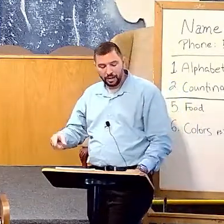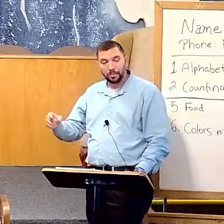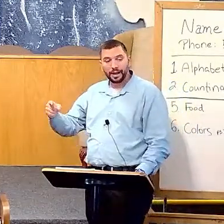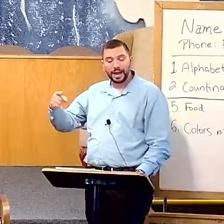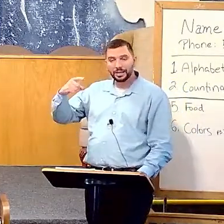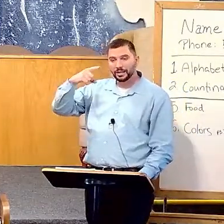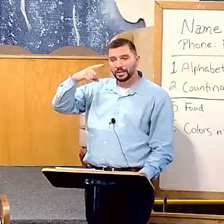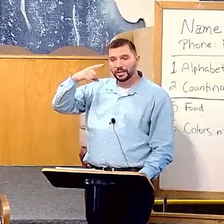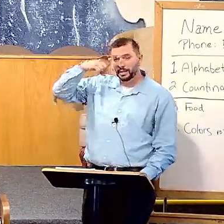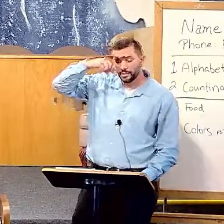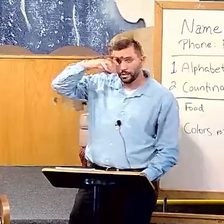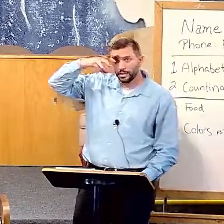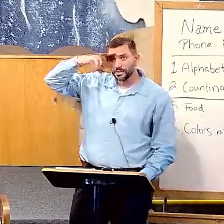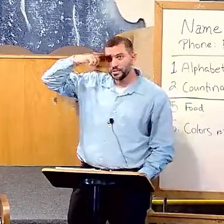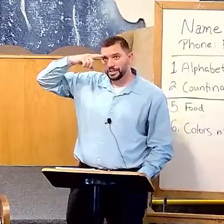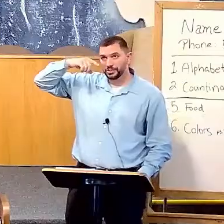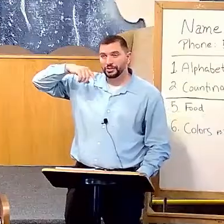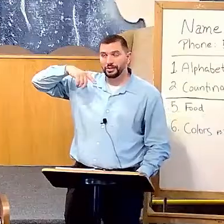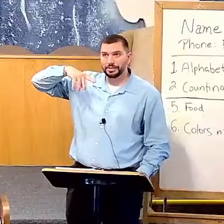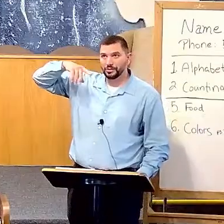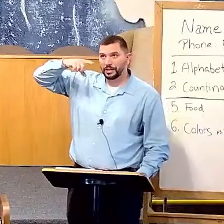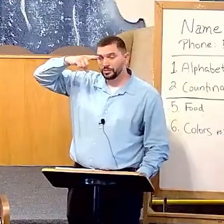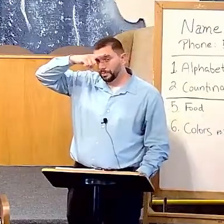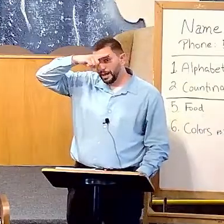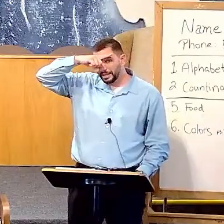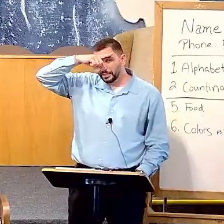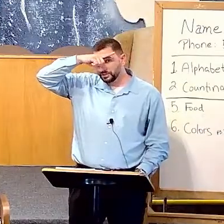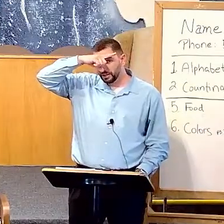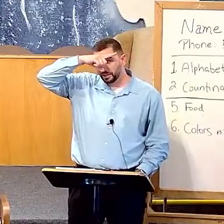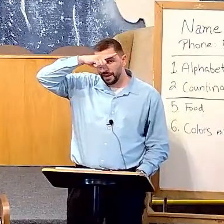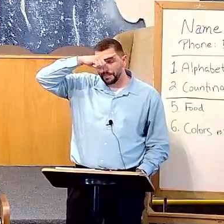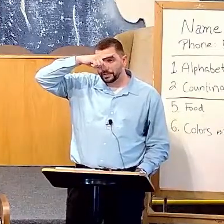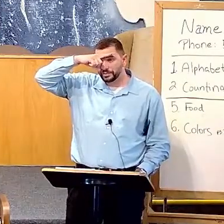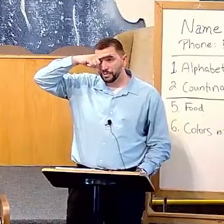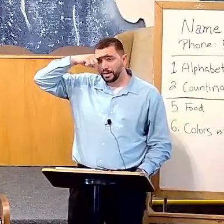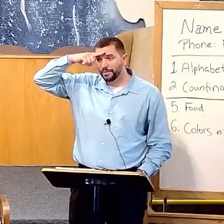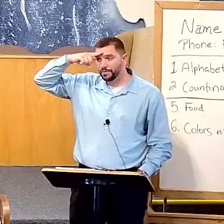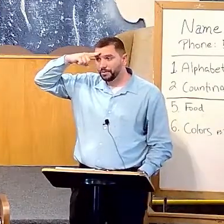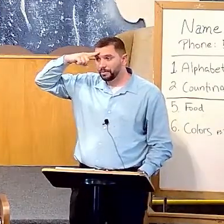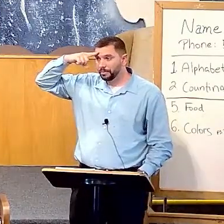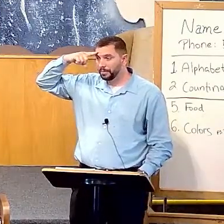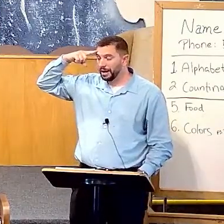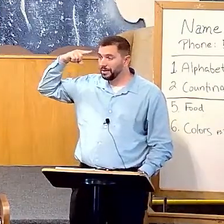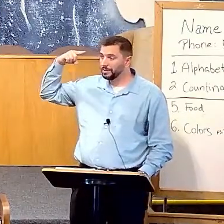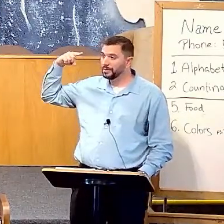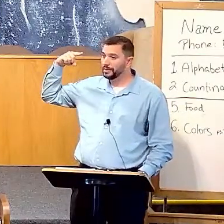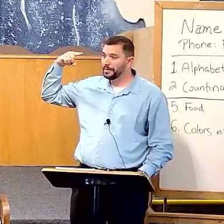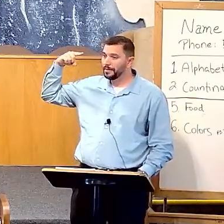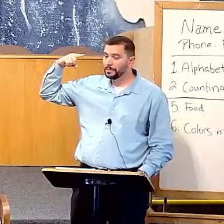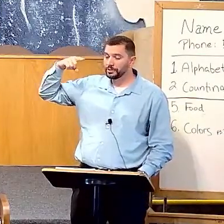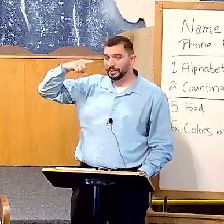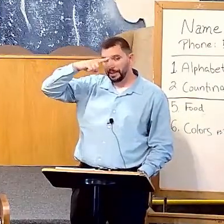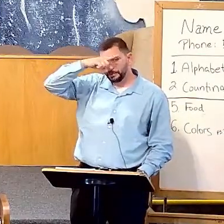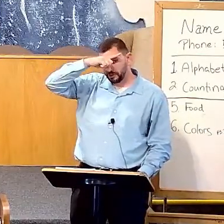black, this one is unique. So black is you're going to wipe the sweat off your brow, but you're going to keep a straight